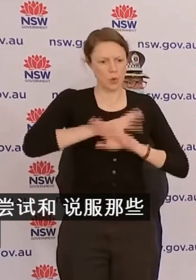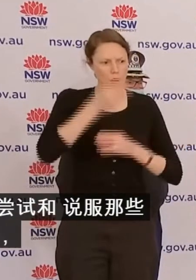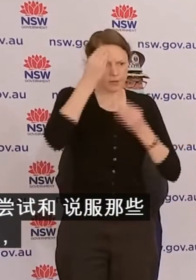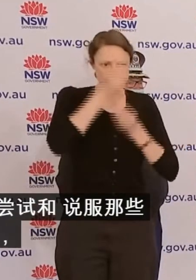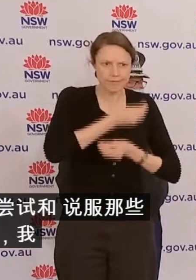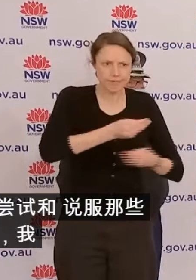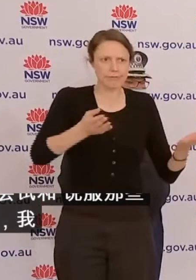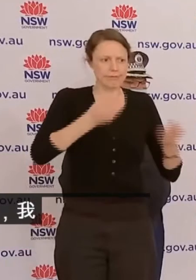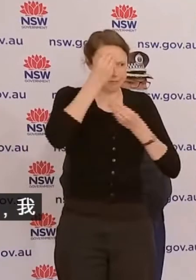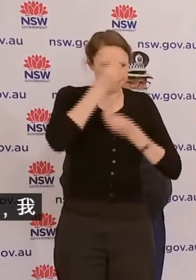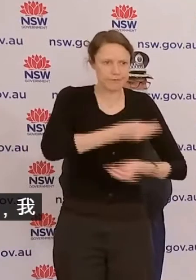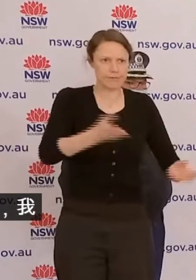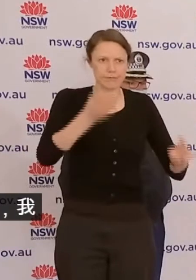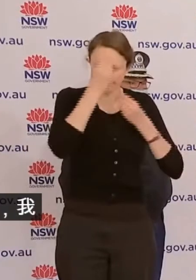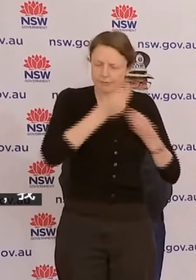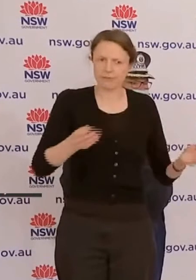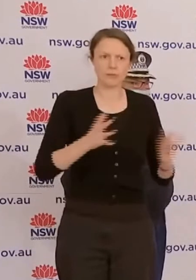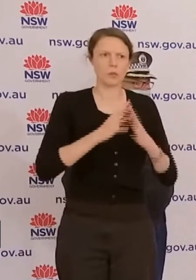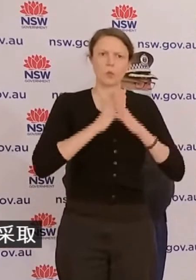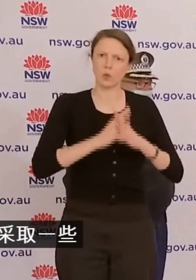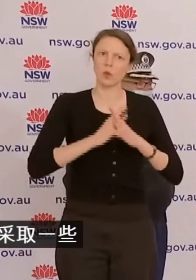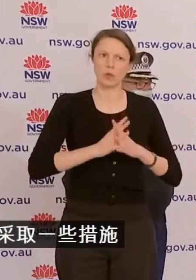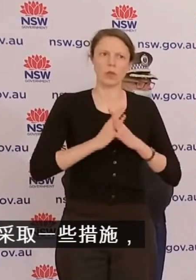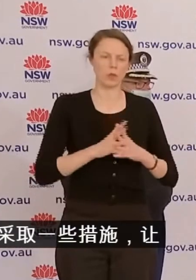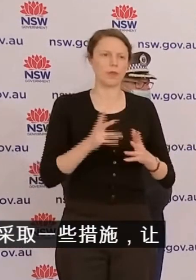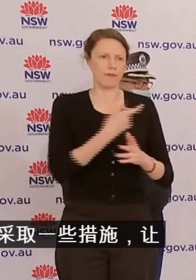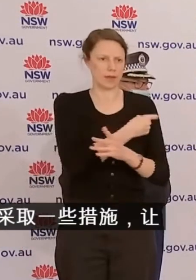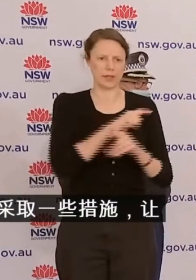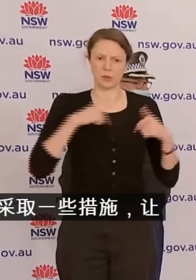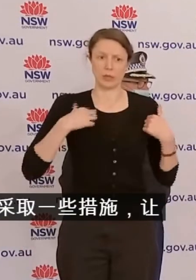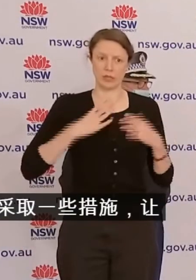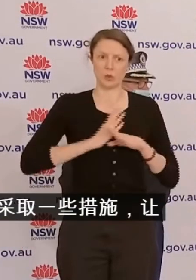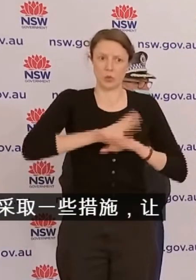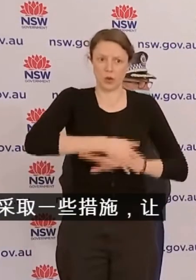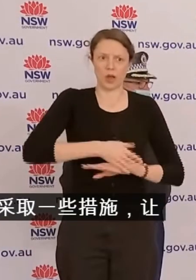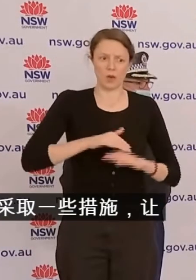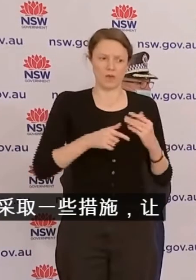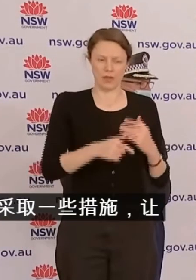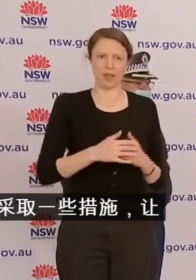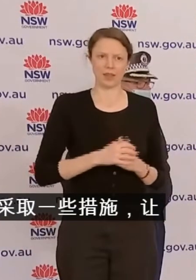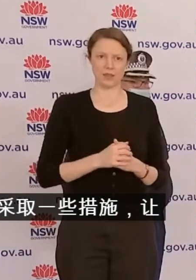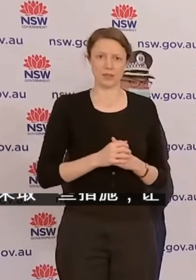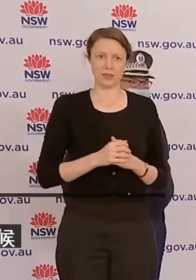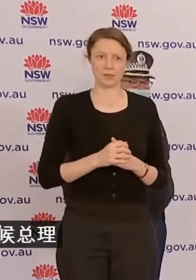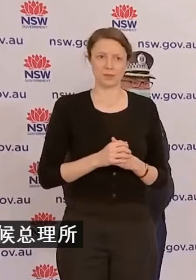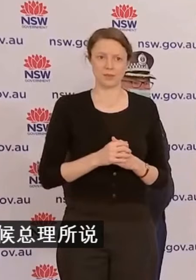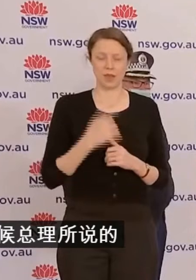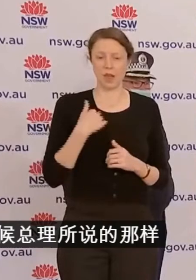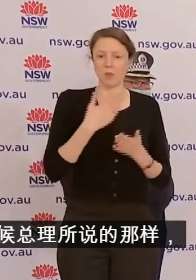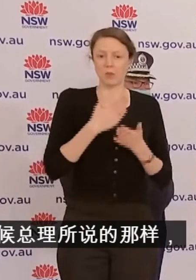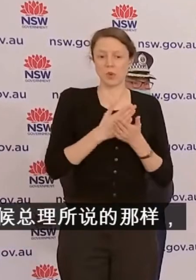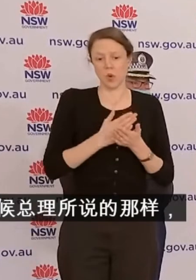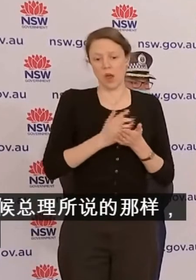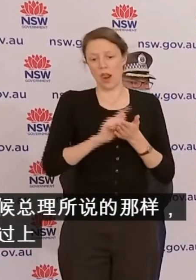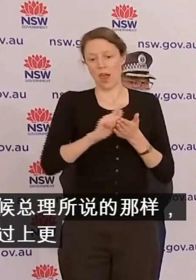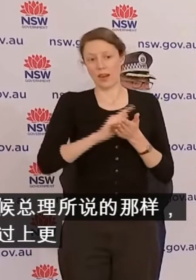get vaccinated, and I'm sure that there will be measures that we can take that will ease us back into, as the Premier said, later this year,